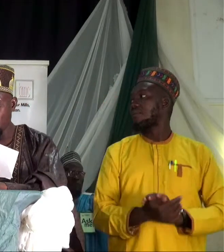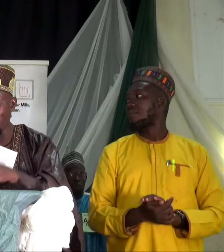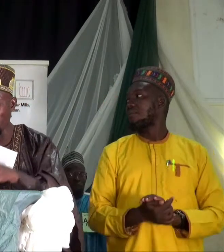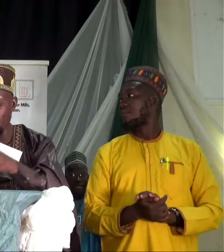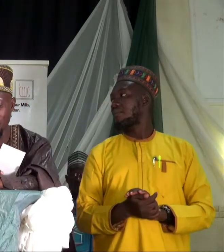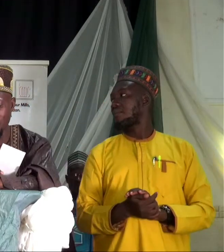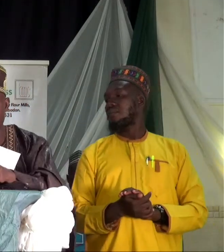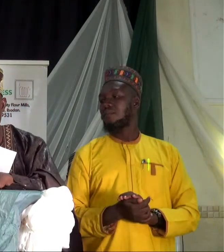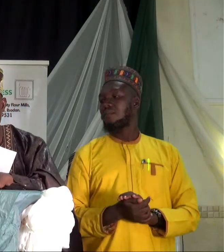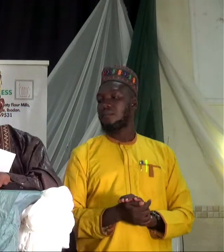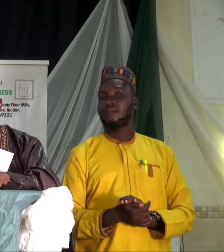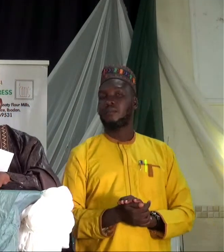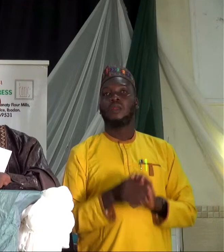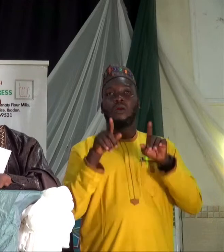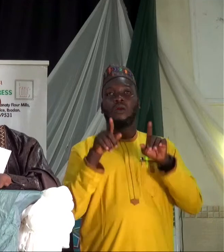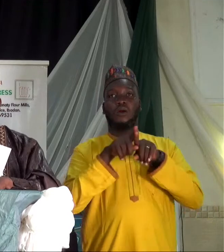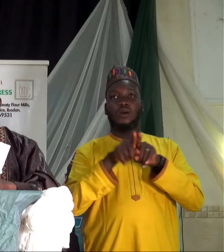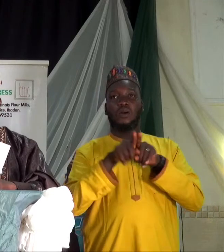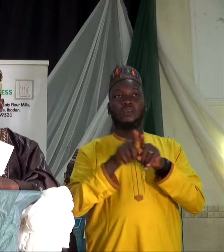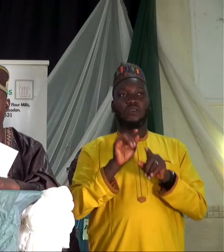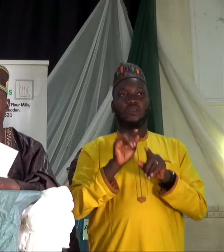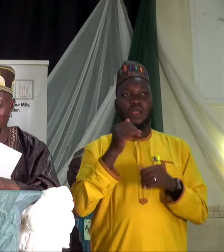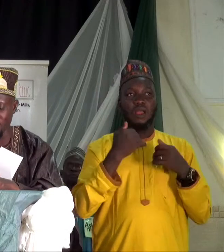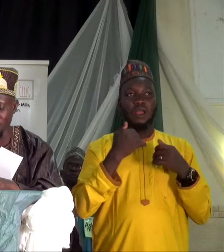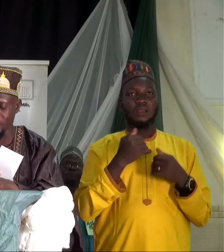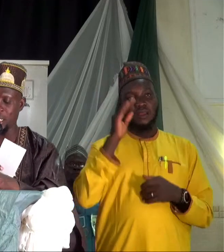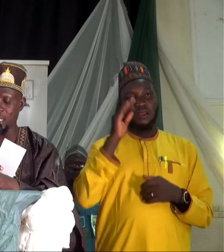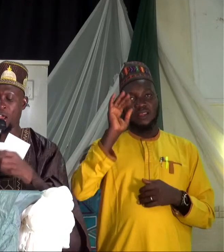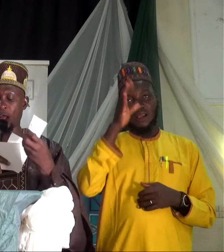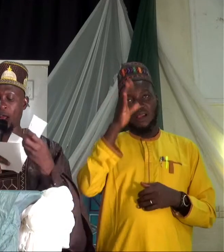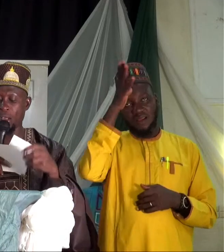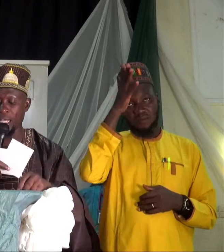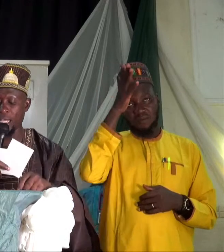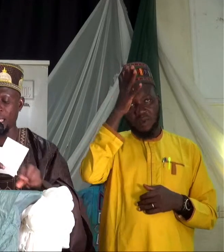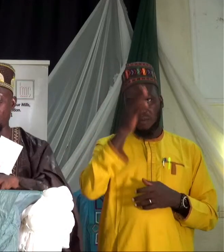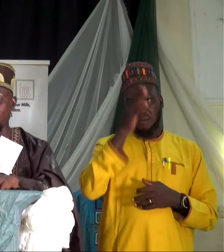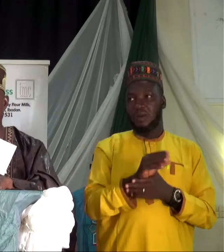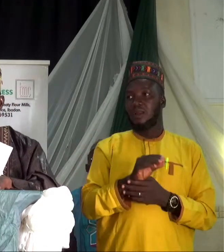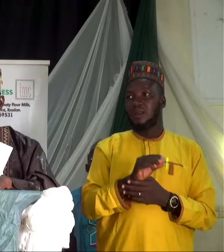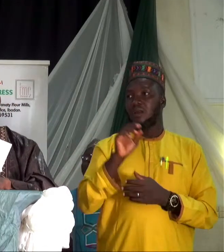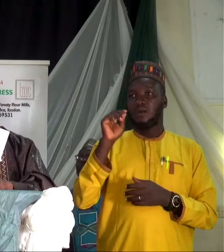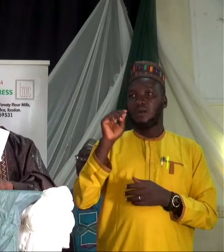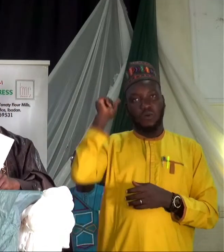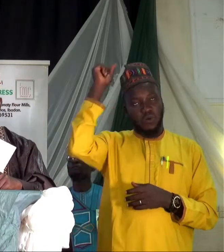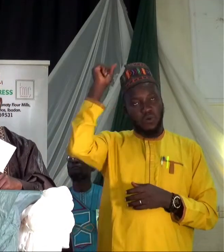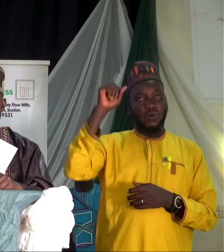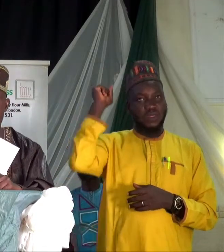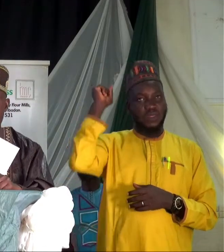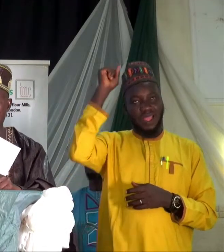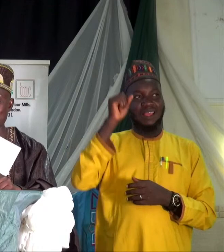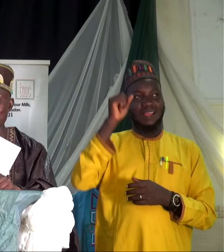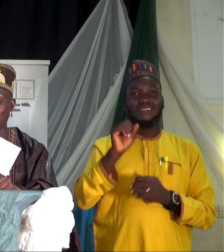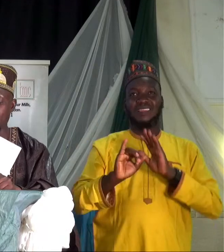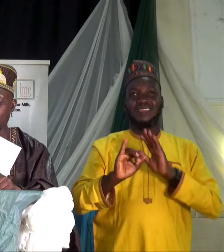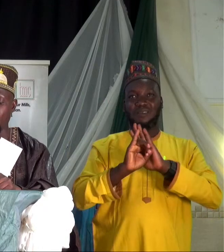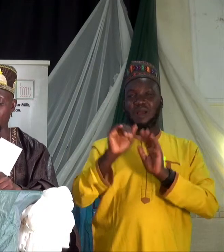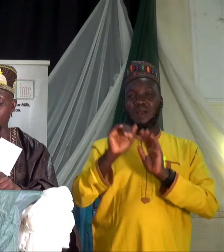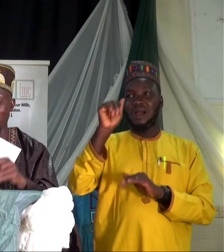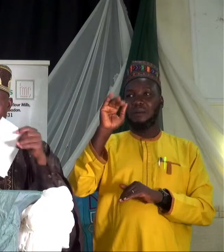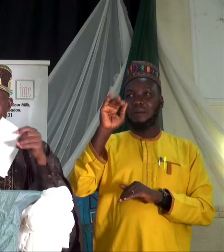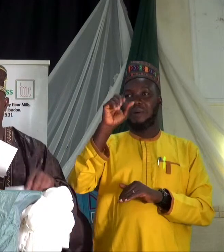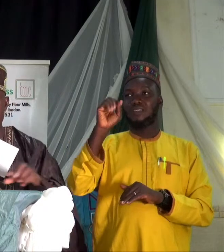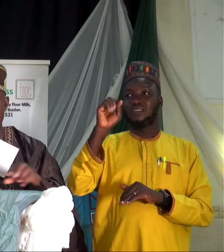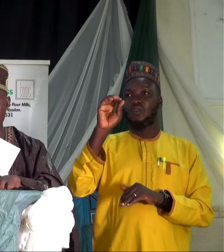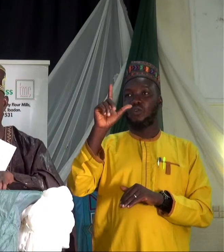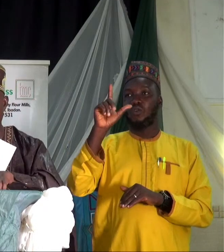Bakana mo ki baba wa Ustaz Fikrullah Idris Allah da ko je ki ari yin pe Allah Imam Abbas Jami Olokuta